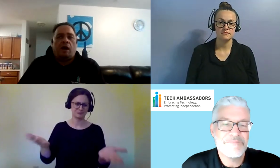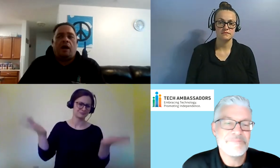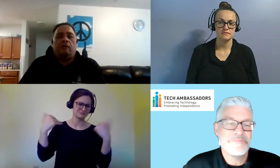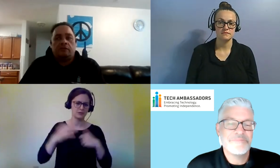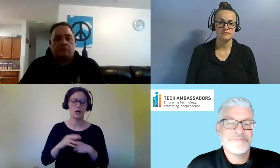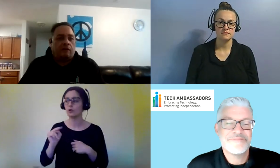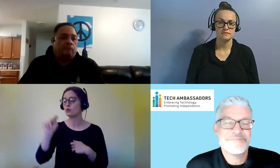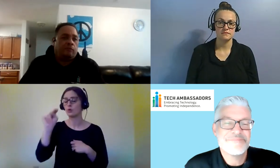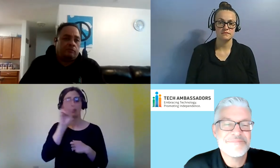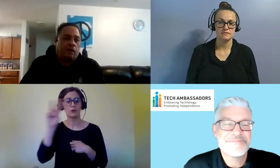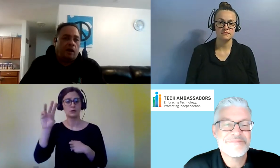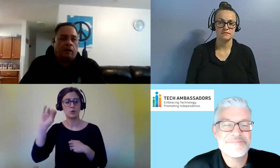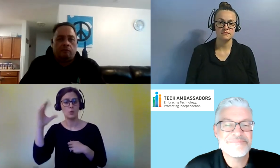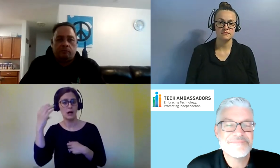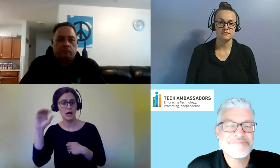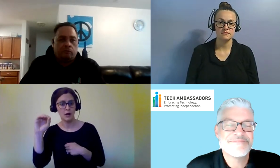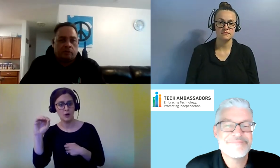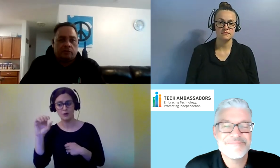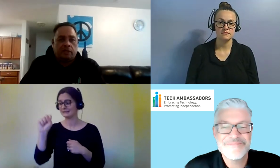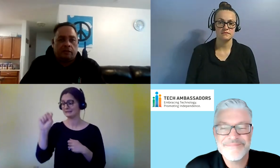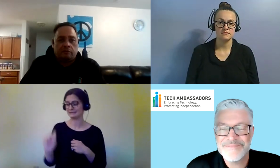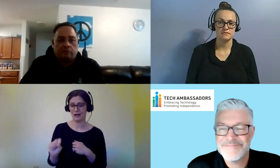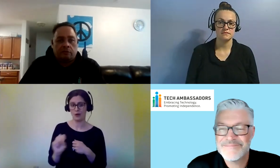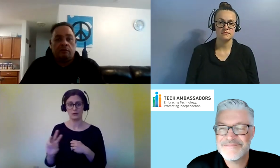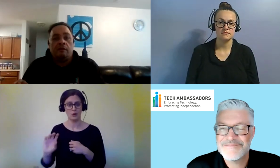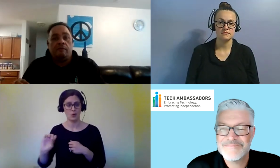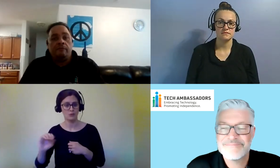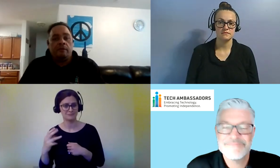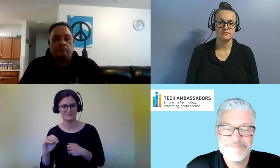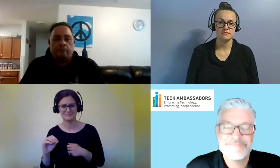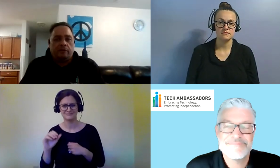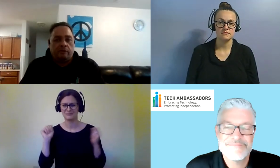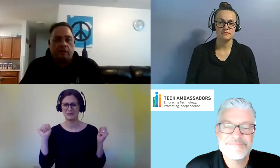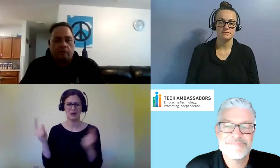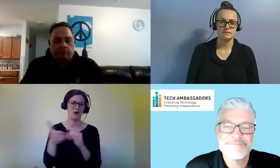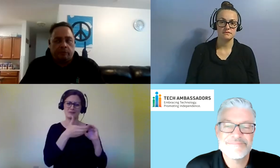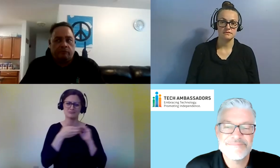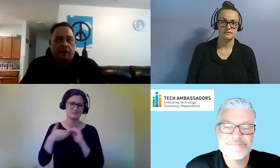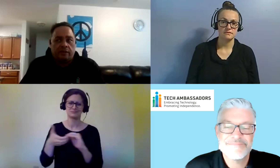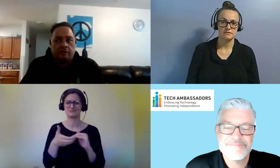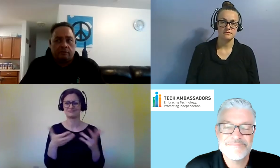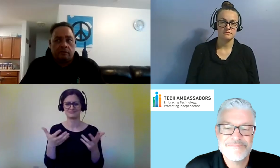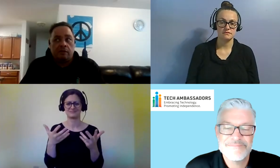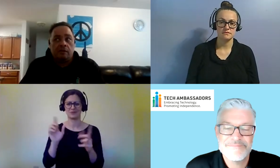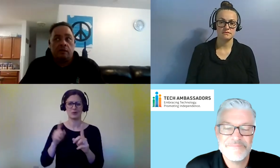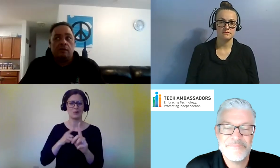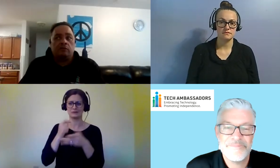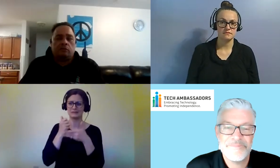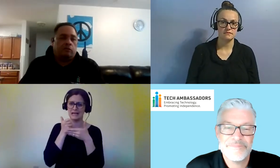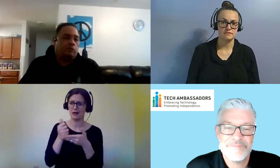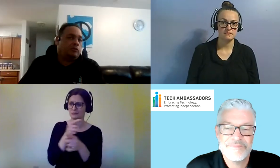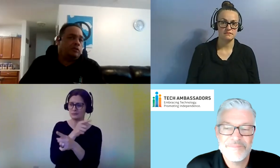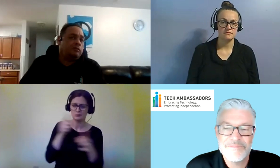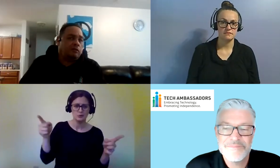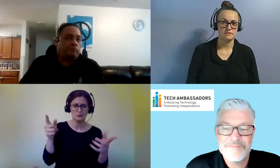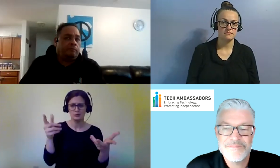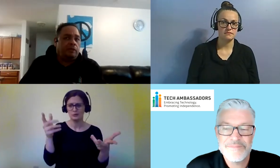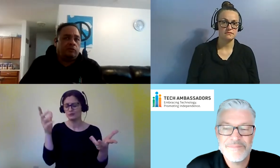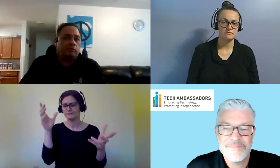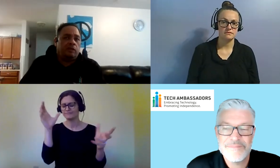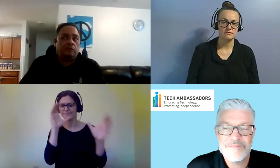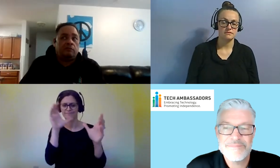Northwest Ohio and Southwest Ohio, we work together to help you find solutions